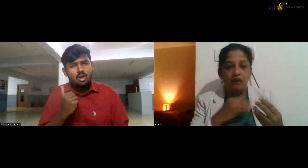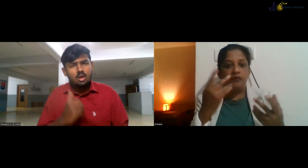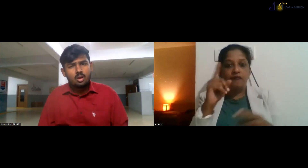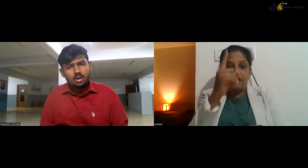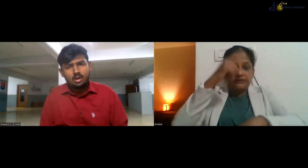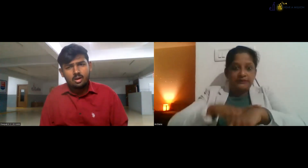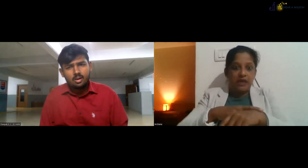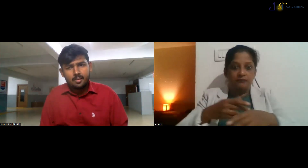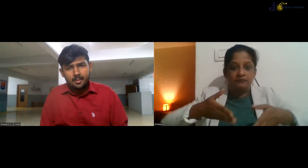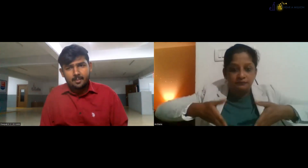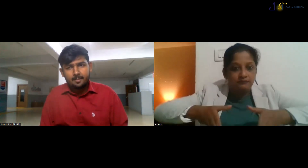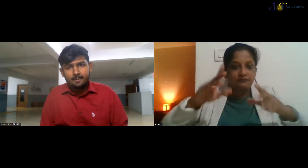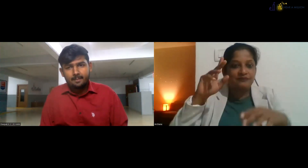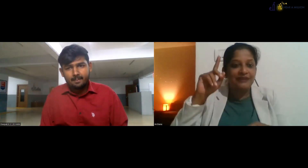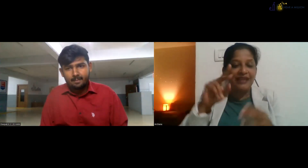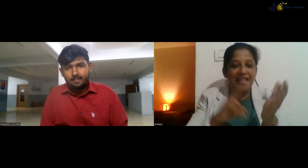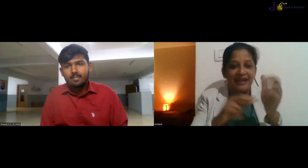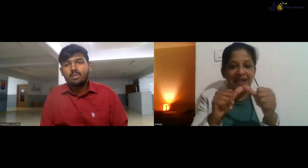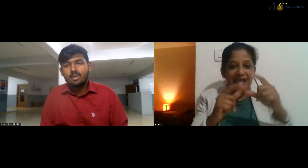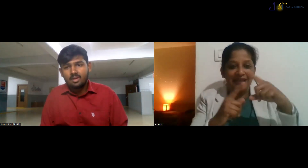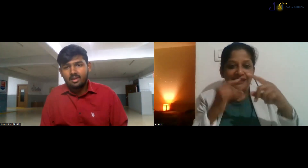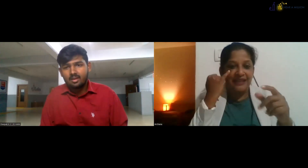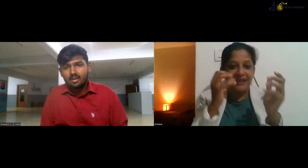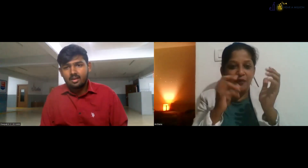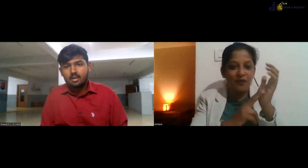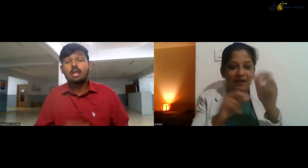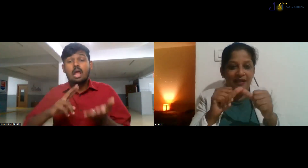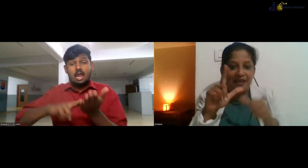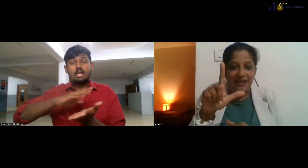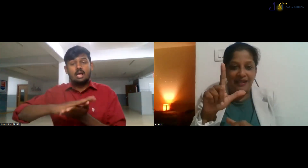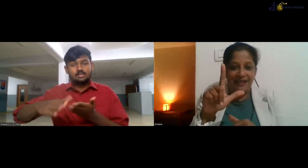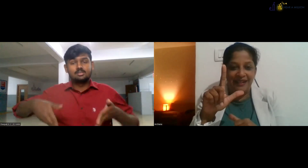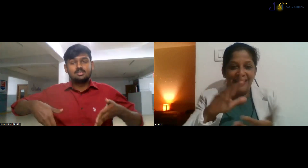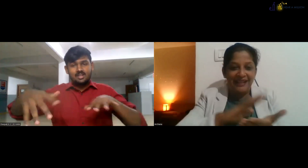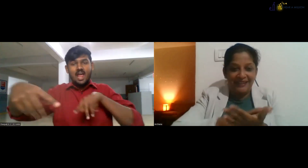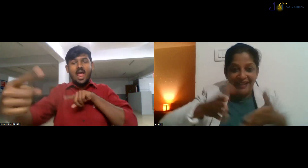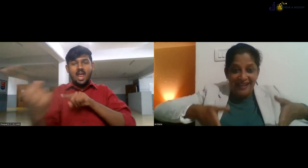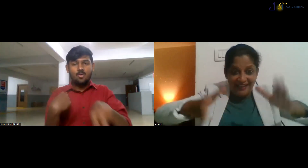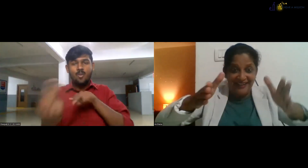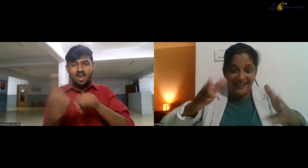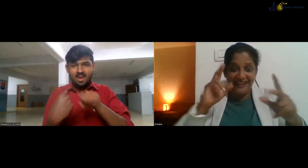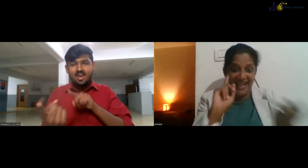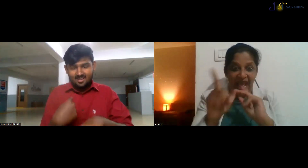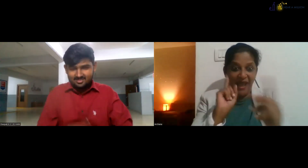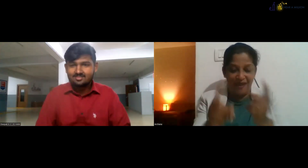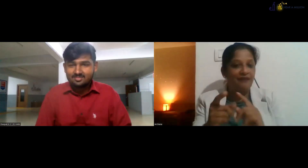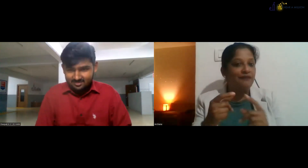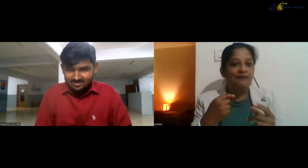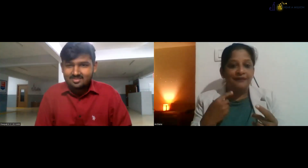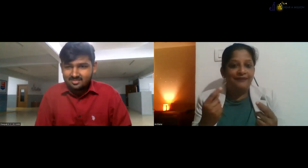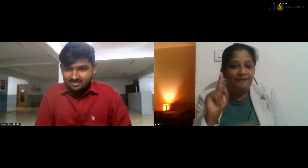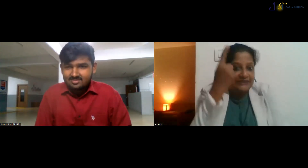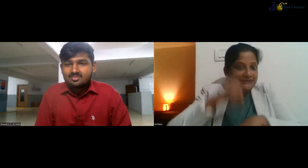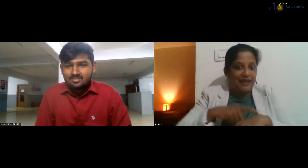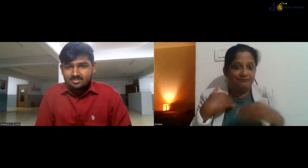So I was, why were you scared? But that was the first time on the national highway I was riding a bike.